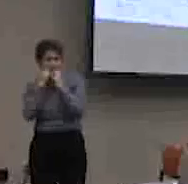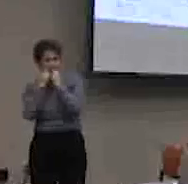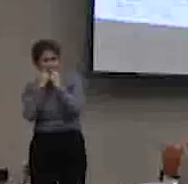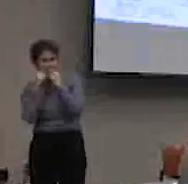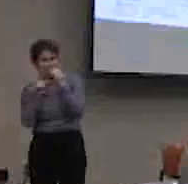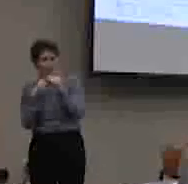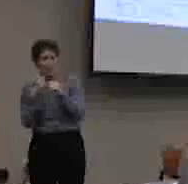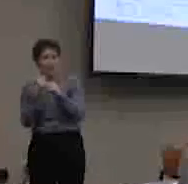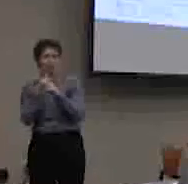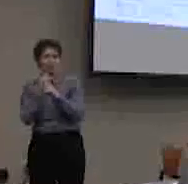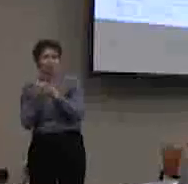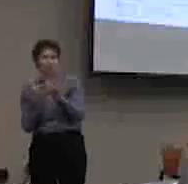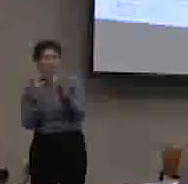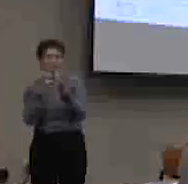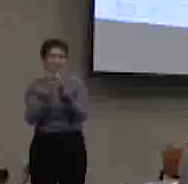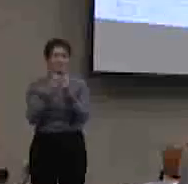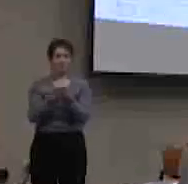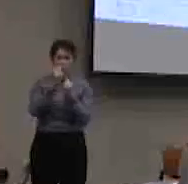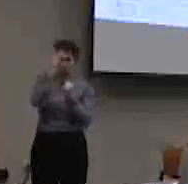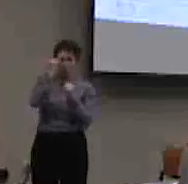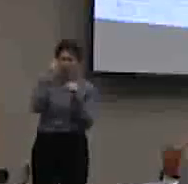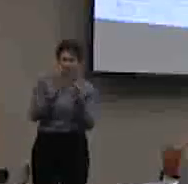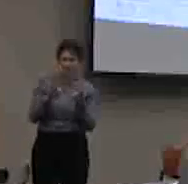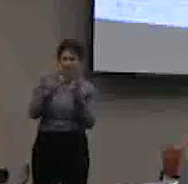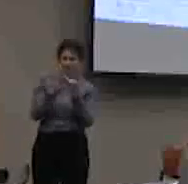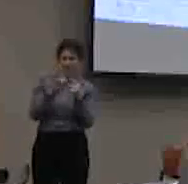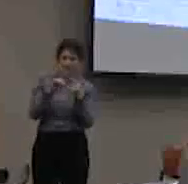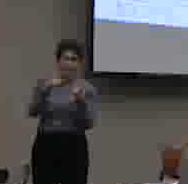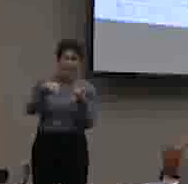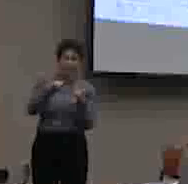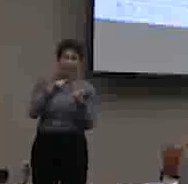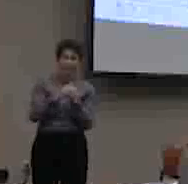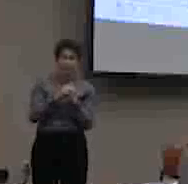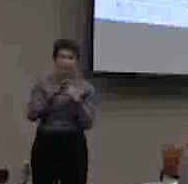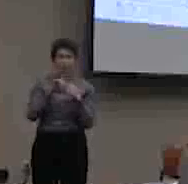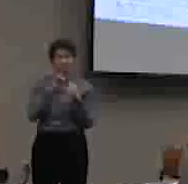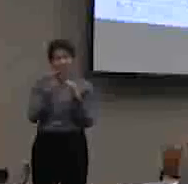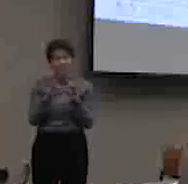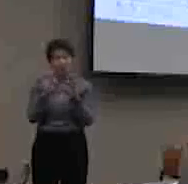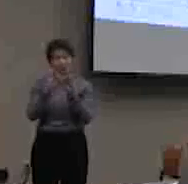this matters to them. So always important to keep in mind.